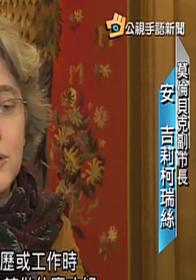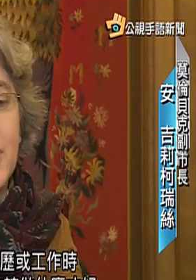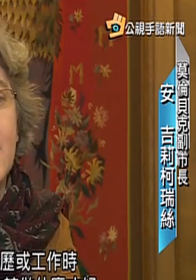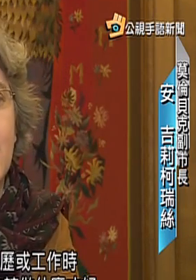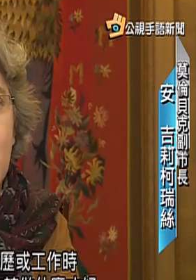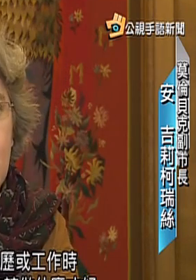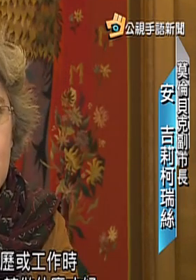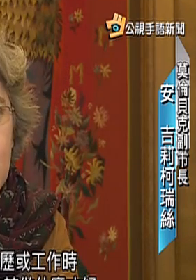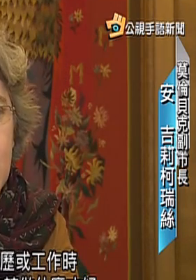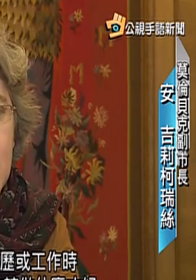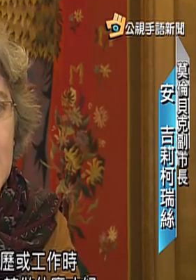don't have work,